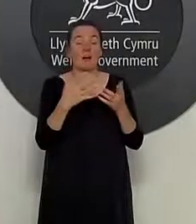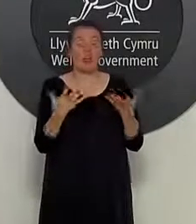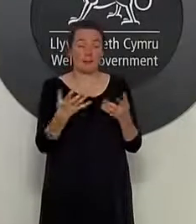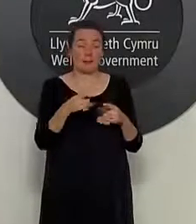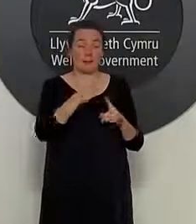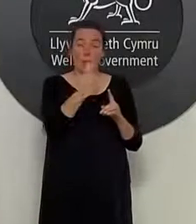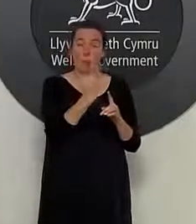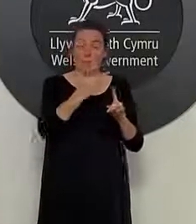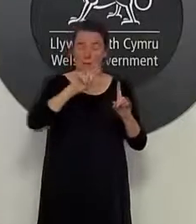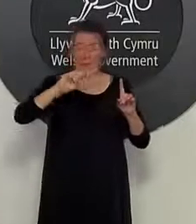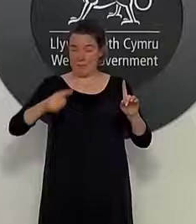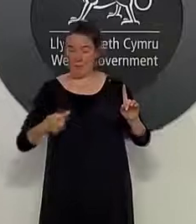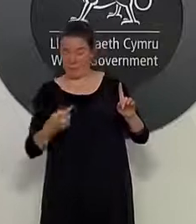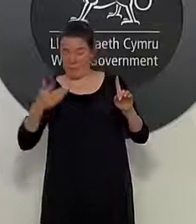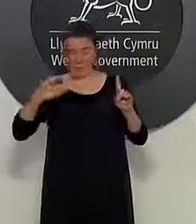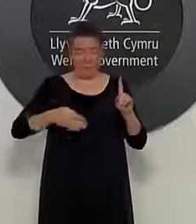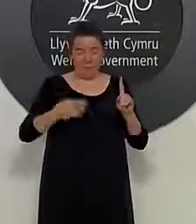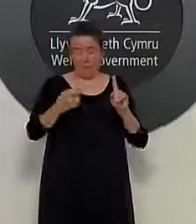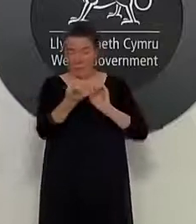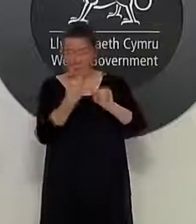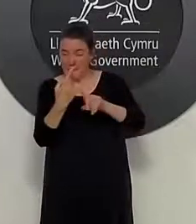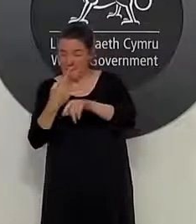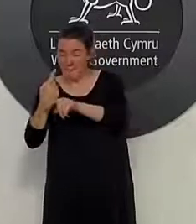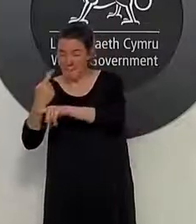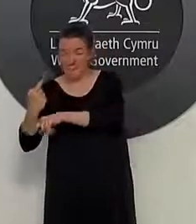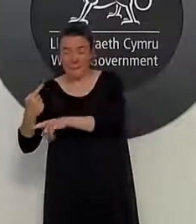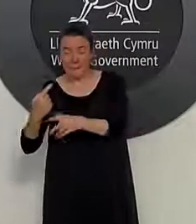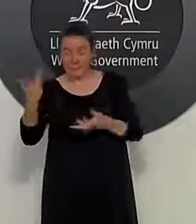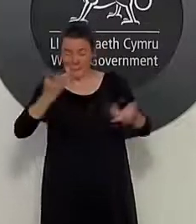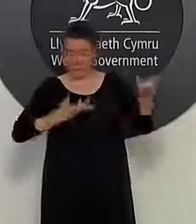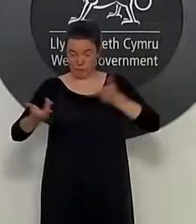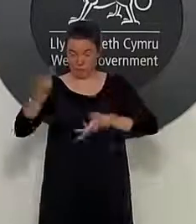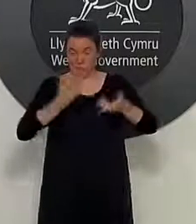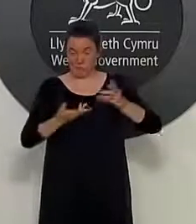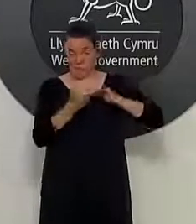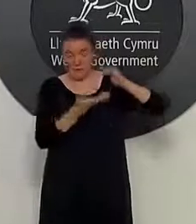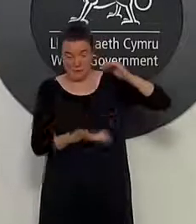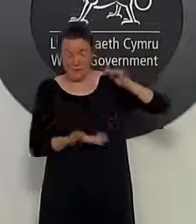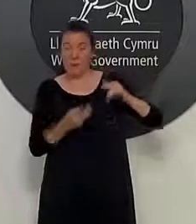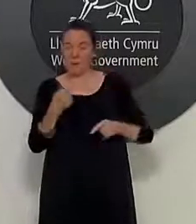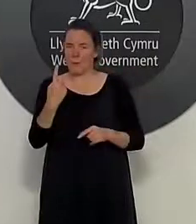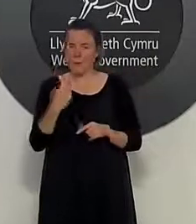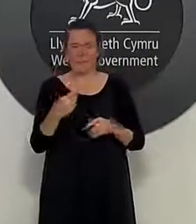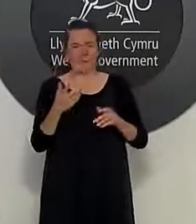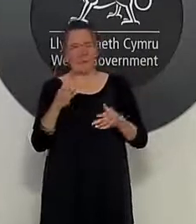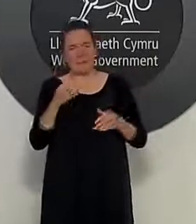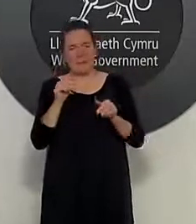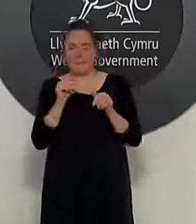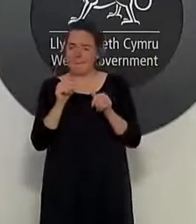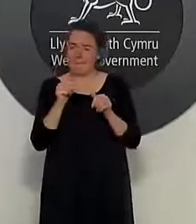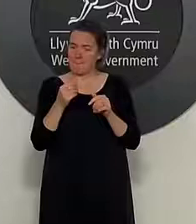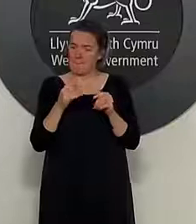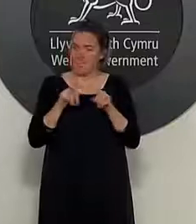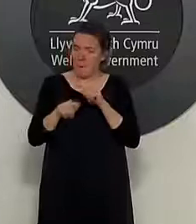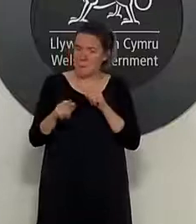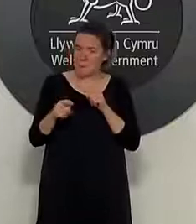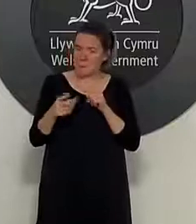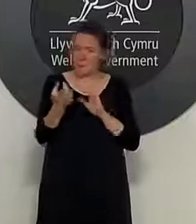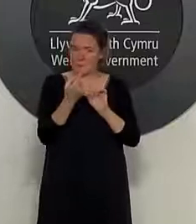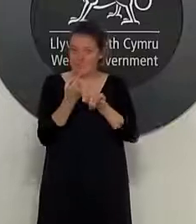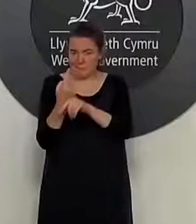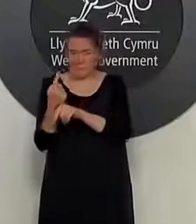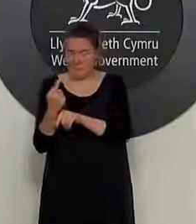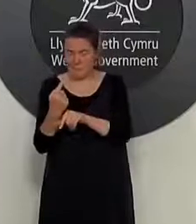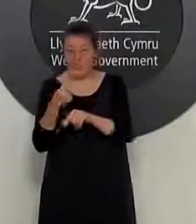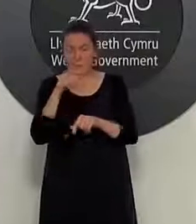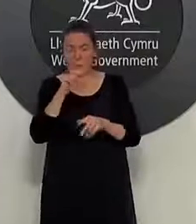1604 o ymatebion un o'r uchaf erioed o safbwynt cynllunio yn hanes Llywodraeth Cymru yn